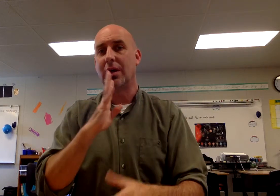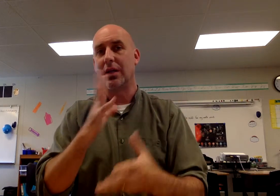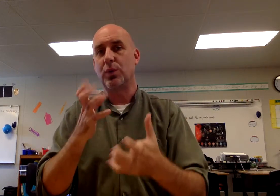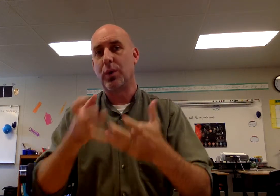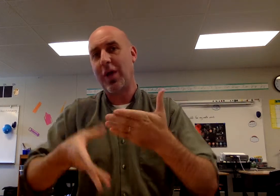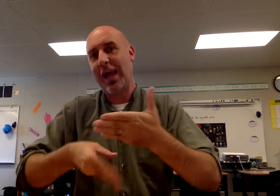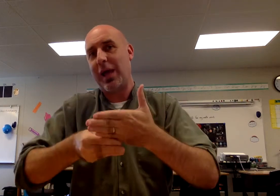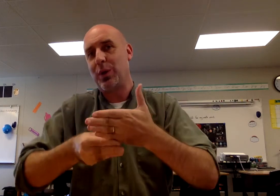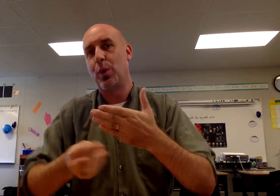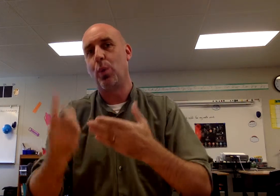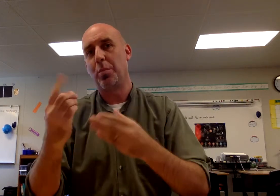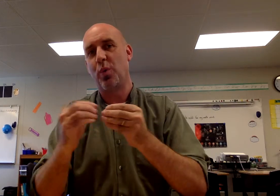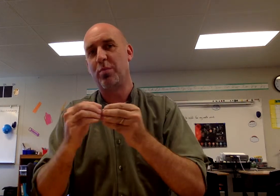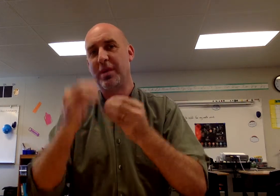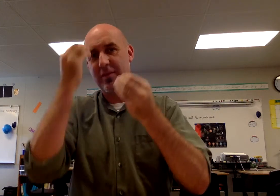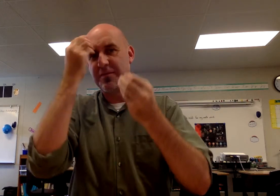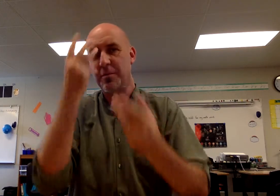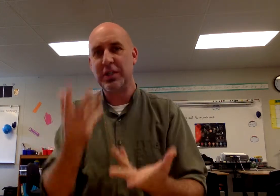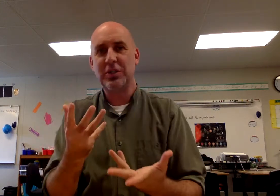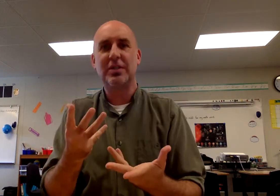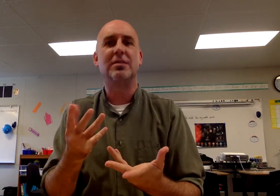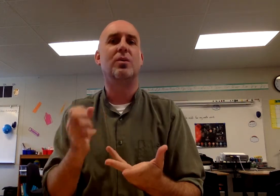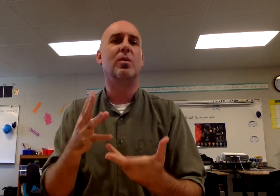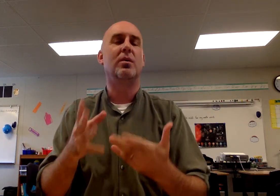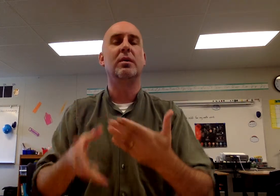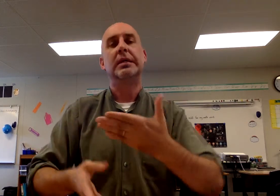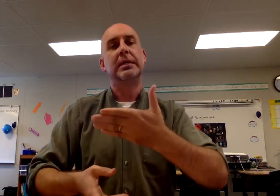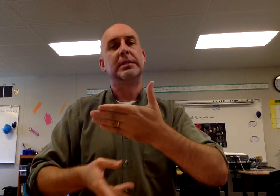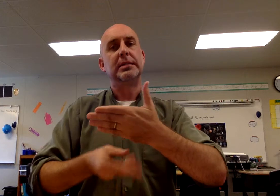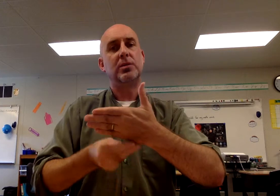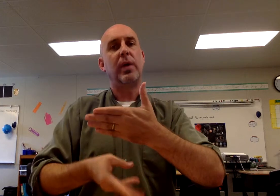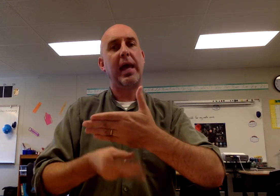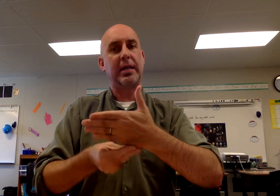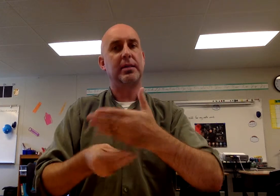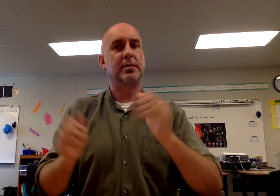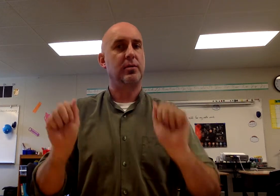and you want to add one more bit of information, or so add, you can.